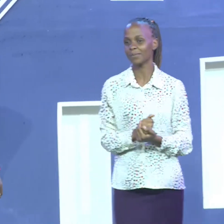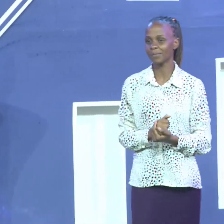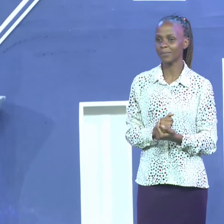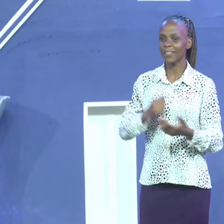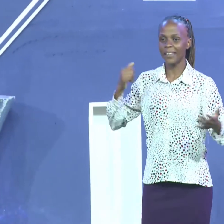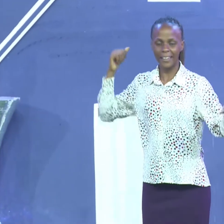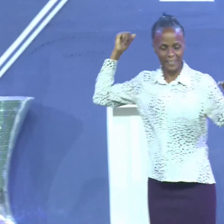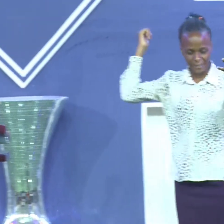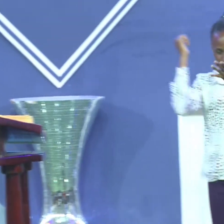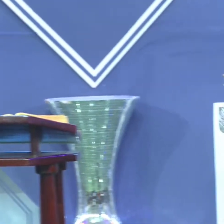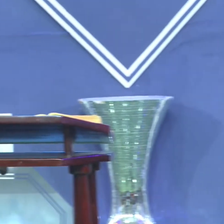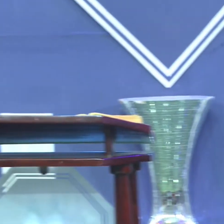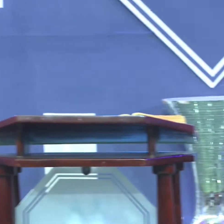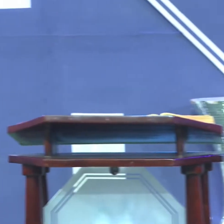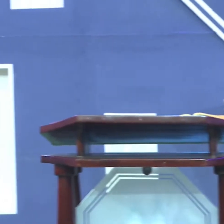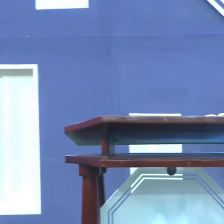Amen.